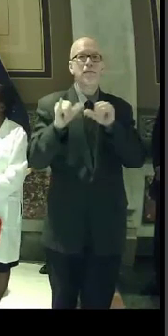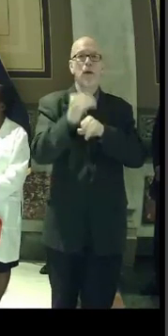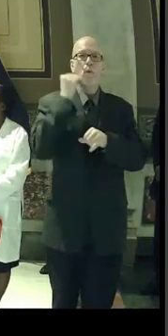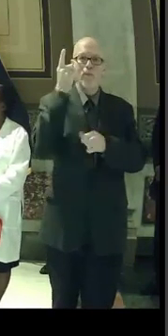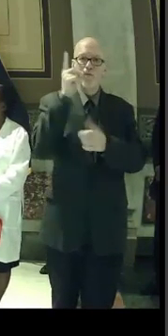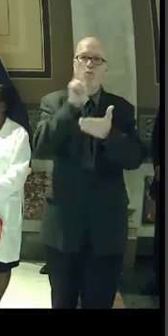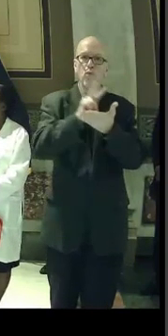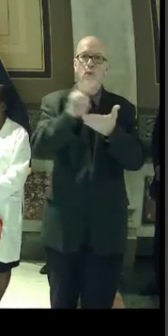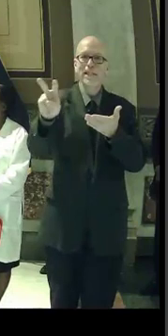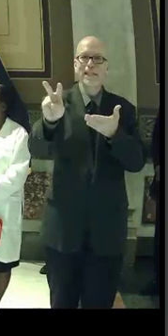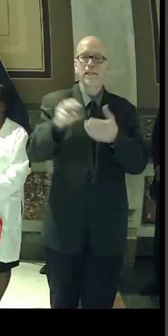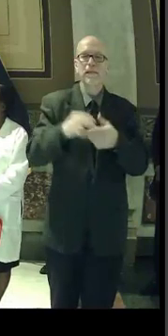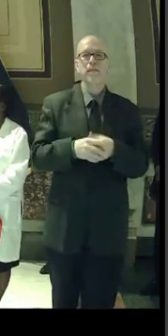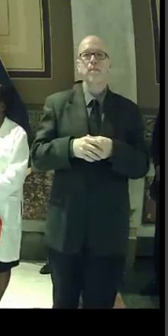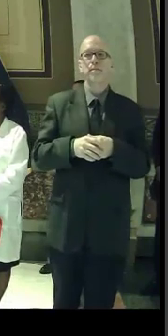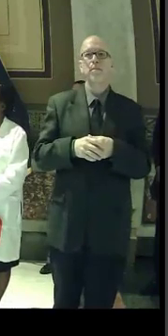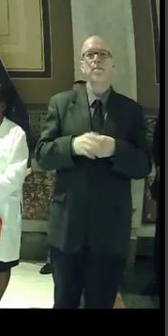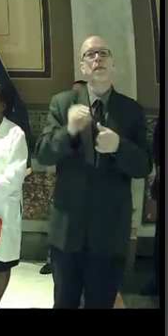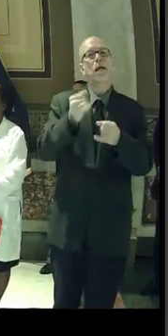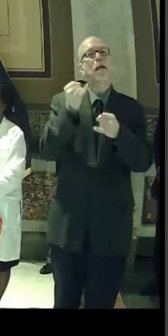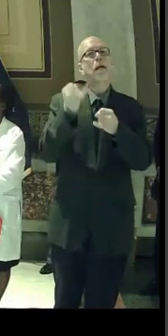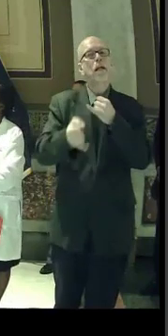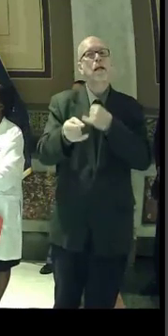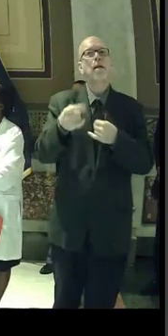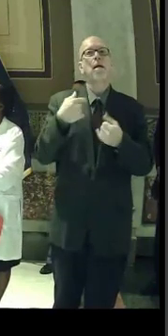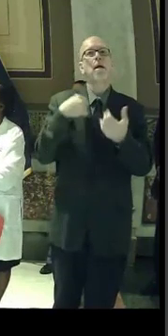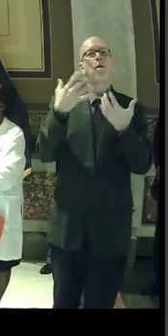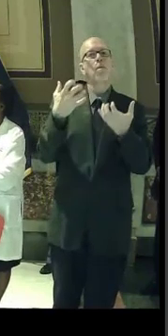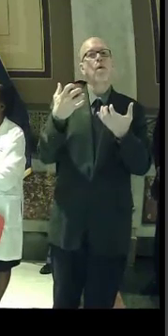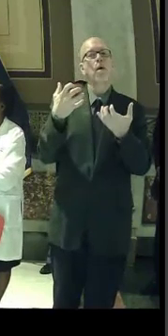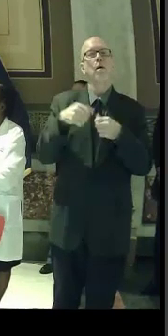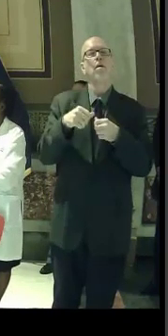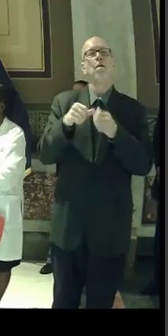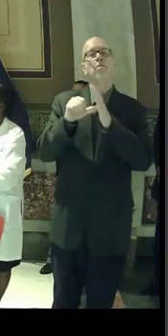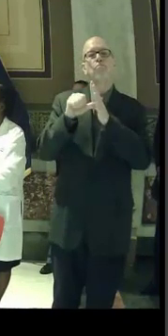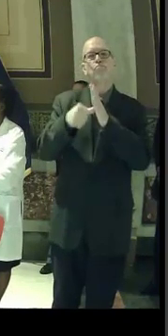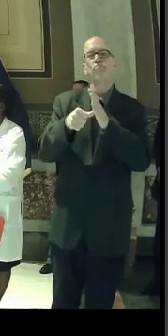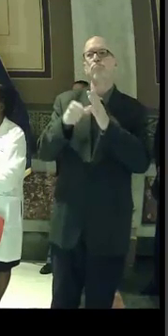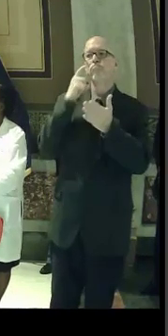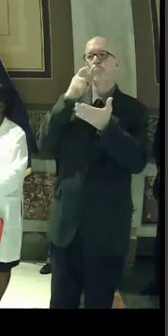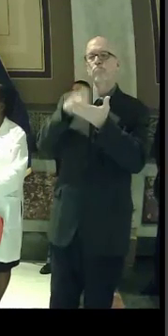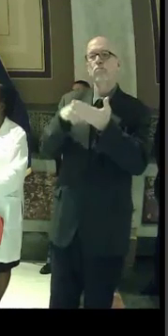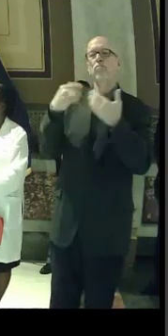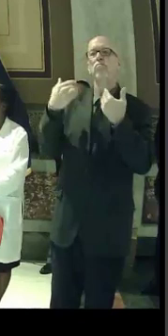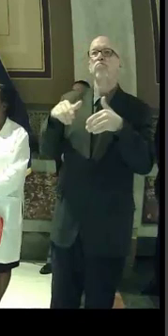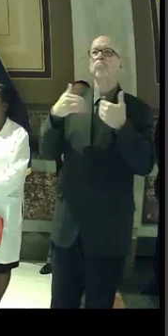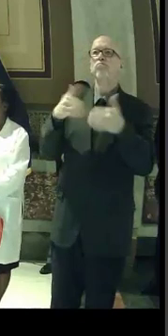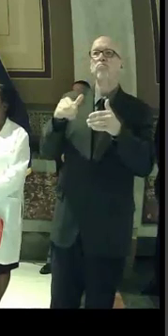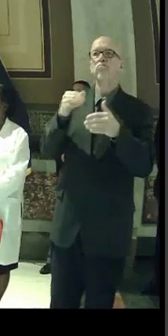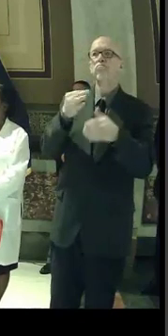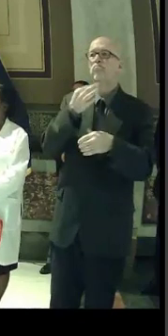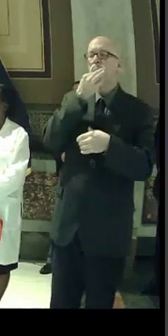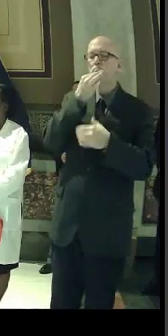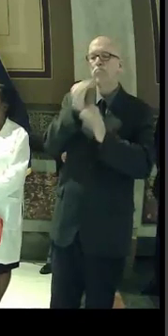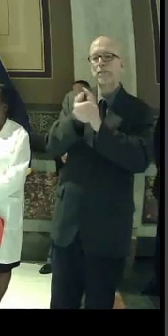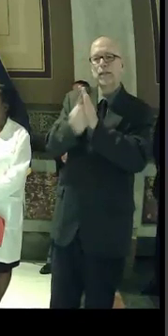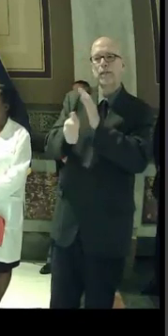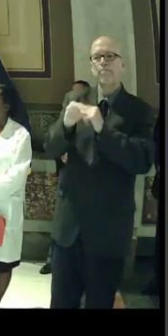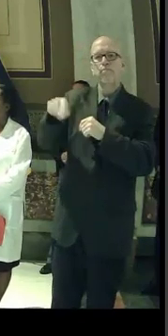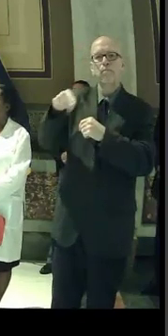2 weeks. And lastly, I want to recognize the amazing compassion and expertise that the